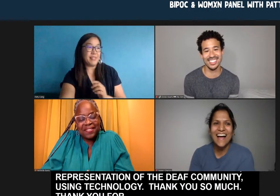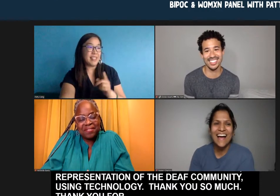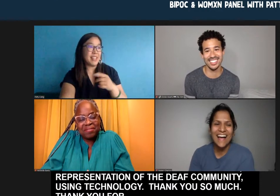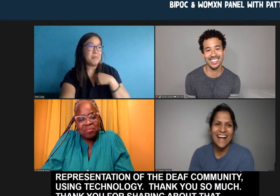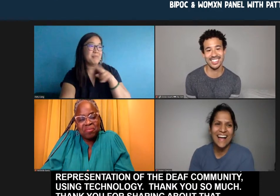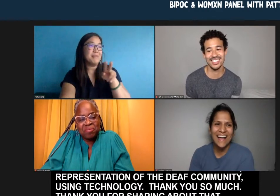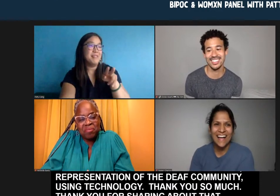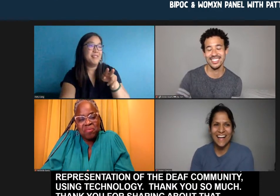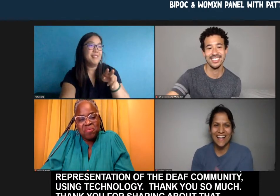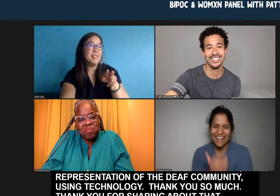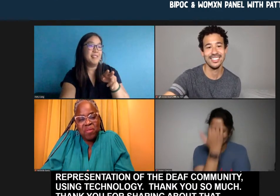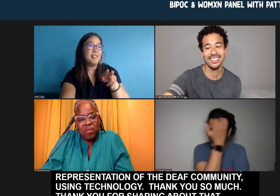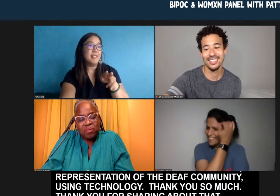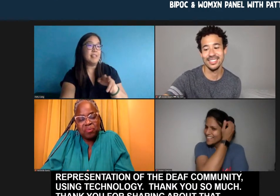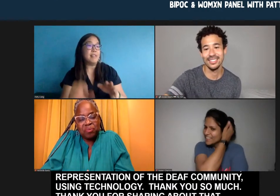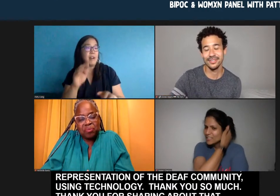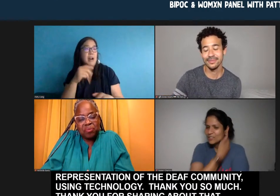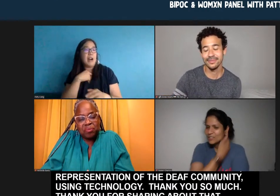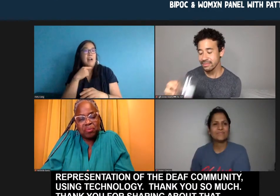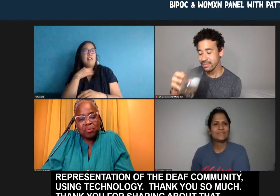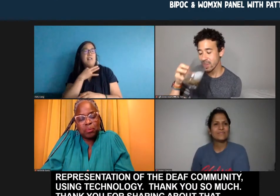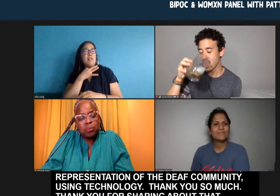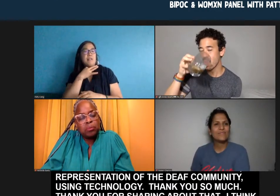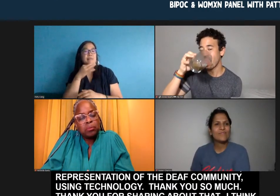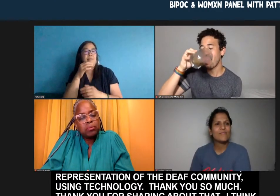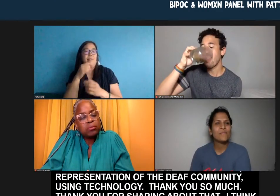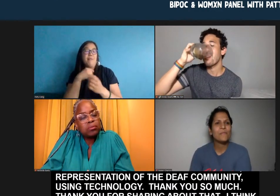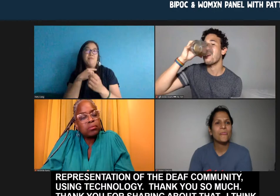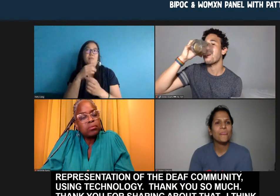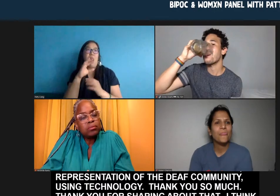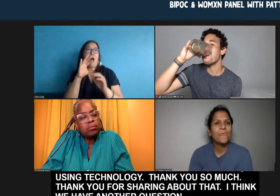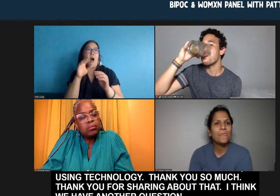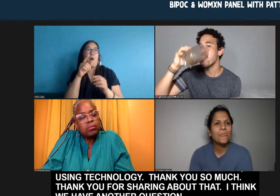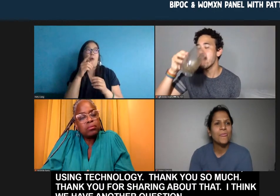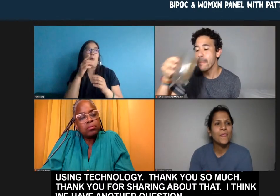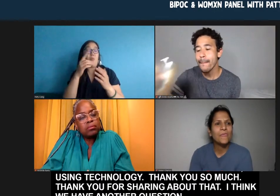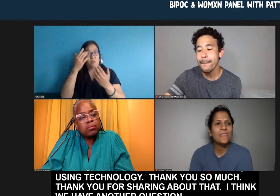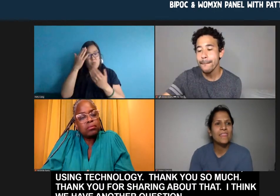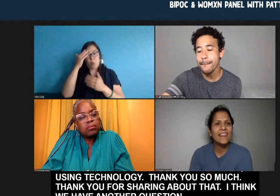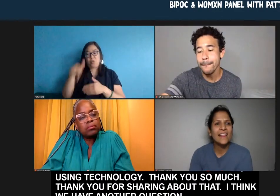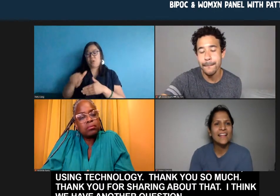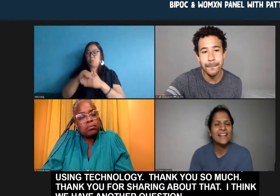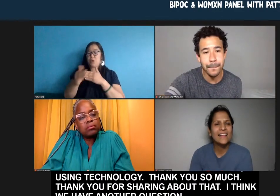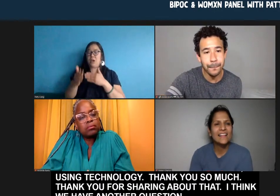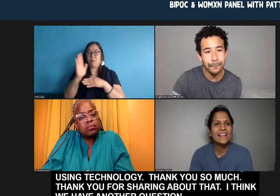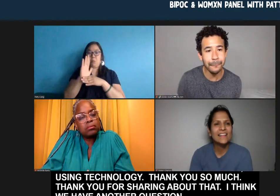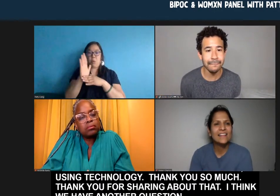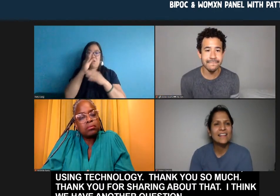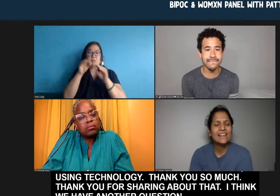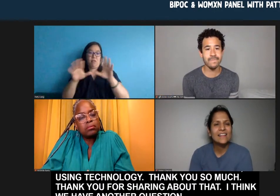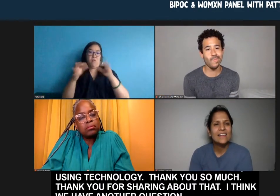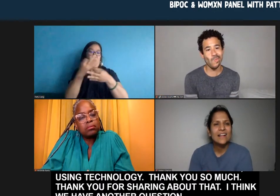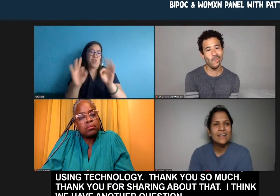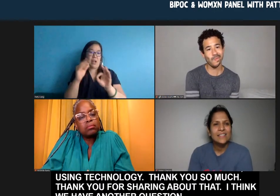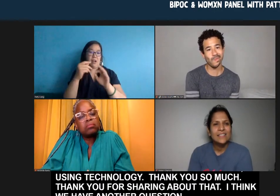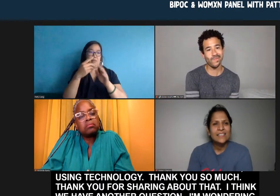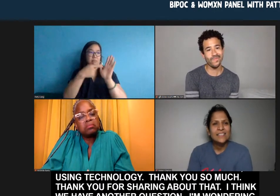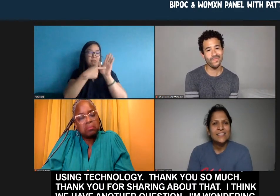I think we have another question. Hold on. I'm wondering about, I know this weekend, again, the movie's